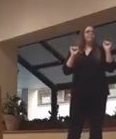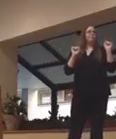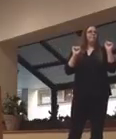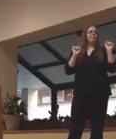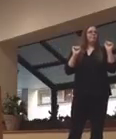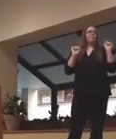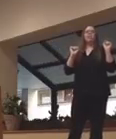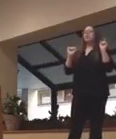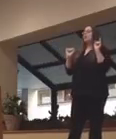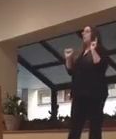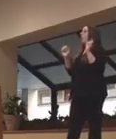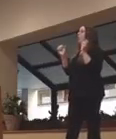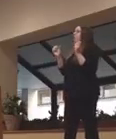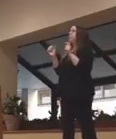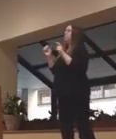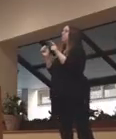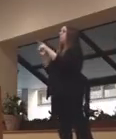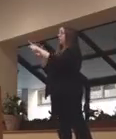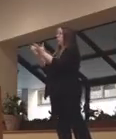Hang on.